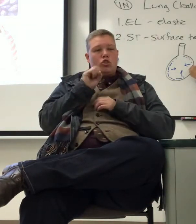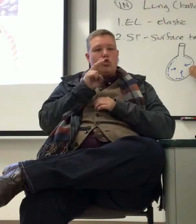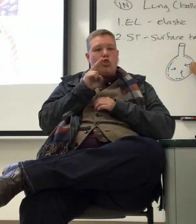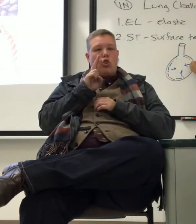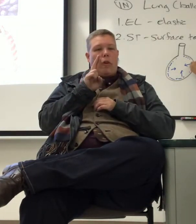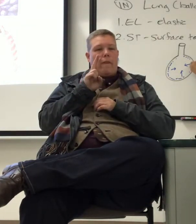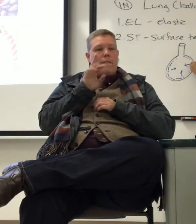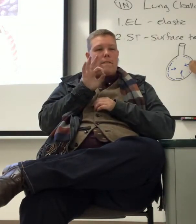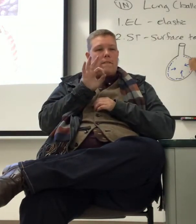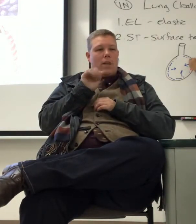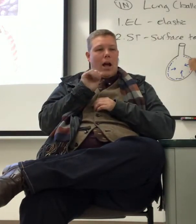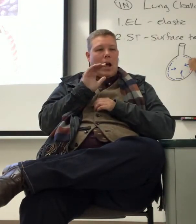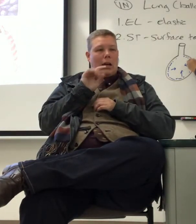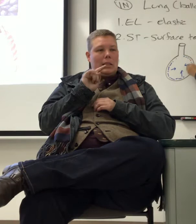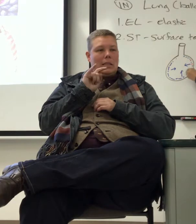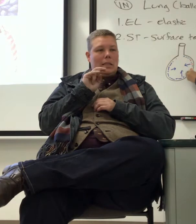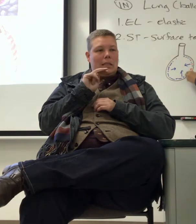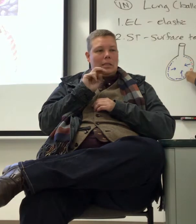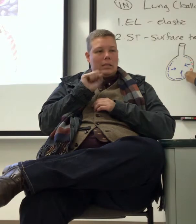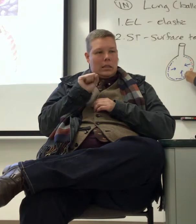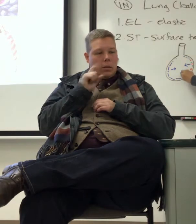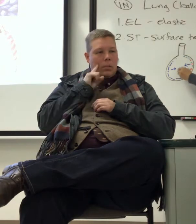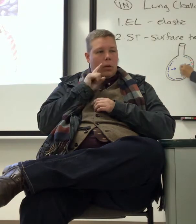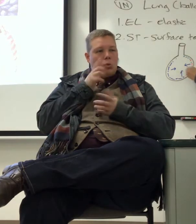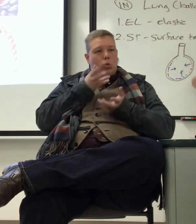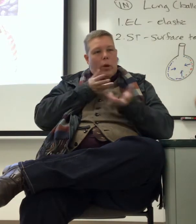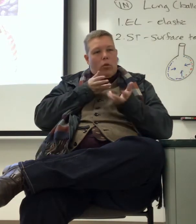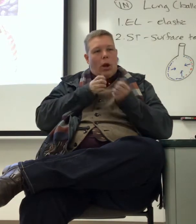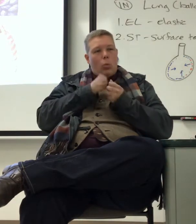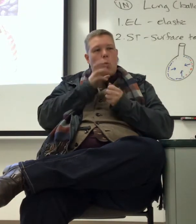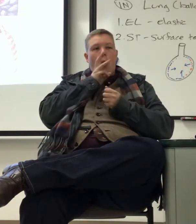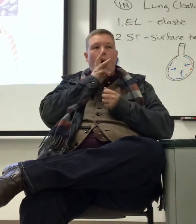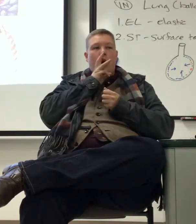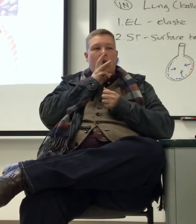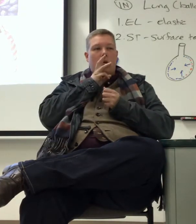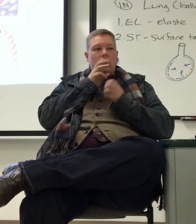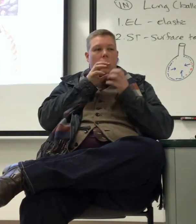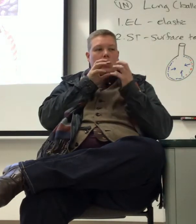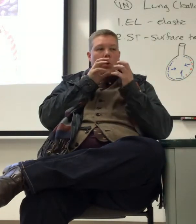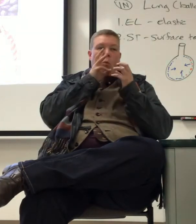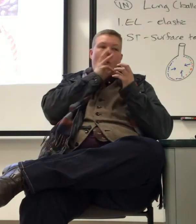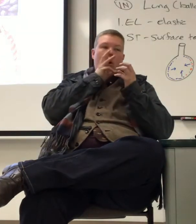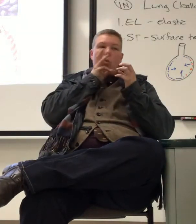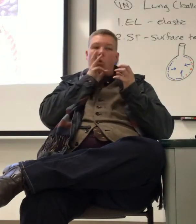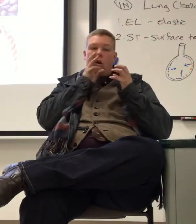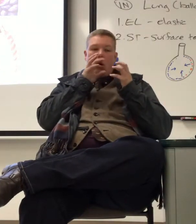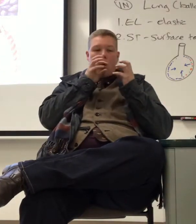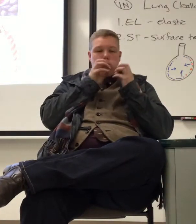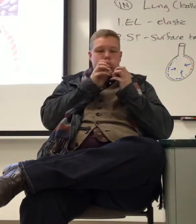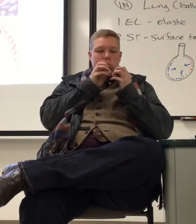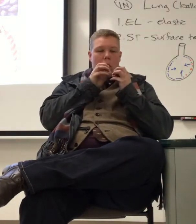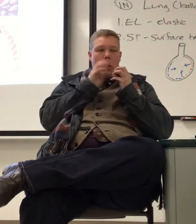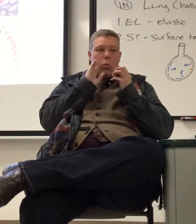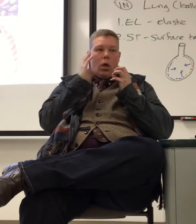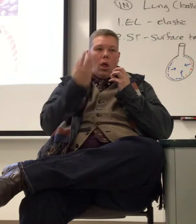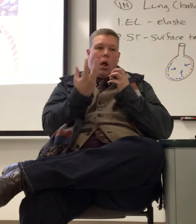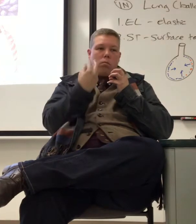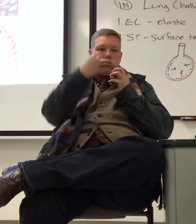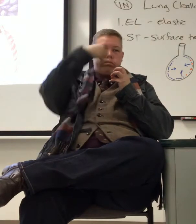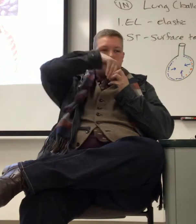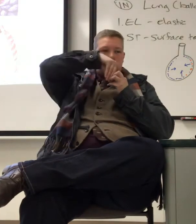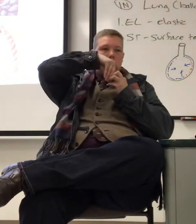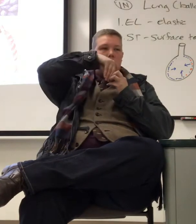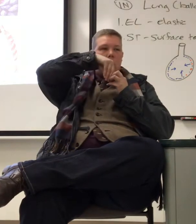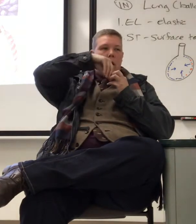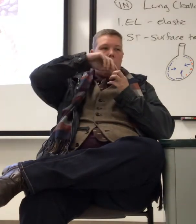they interact with the water molecules by jamming themselves in between them. And by doing that, they break the surface tension